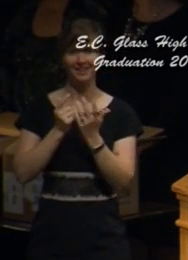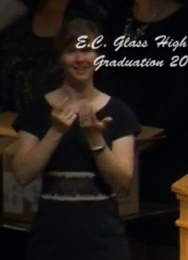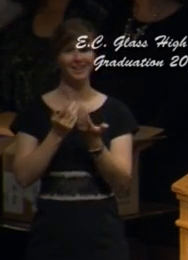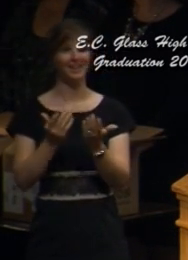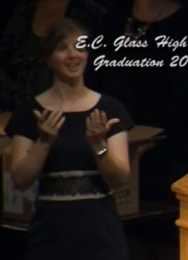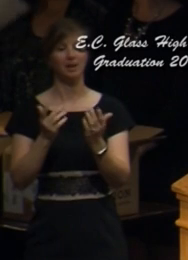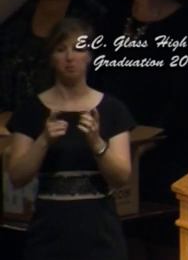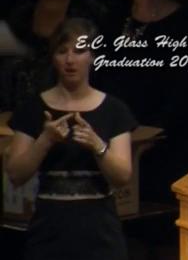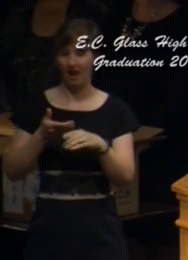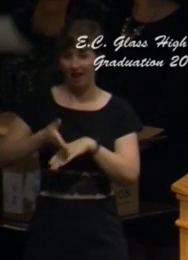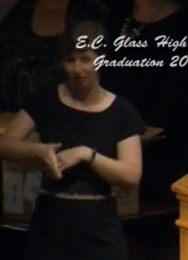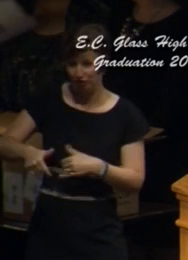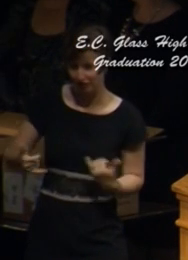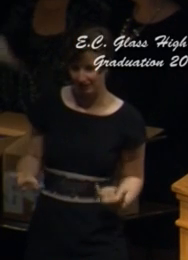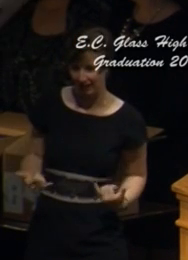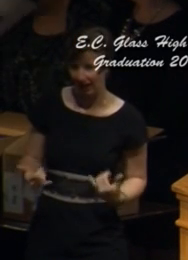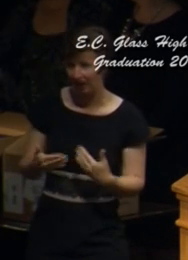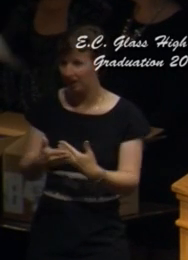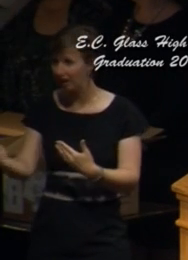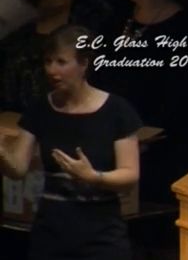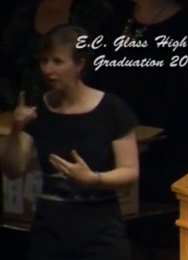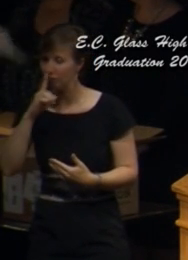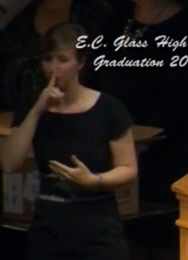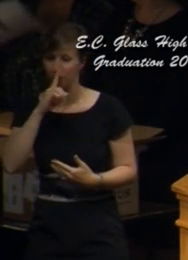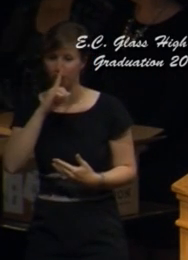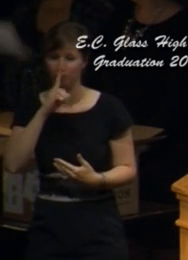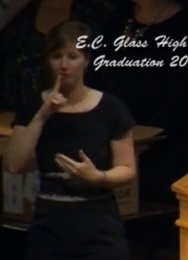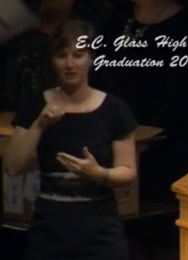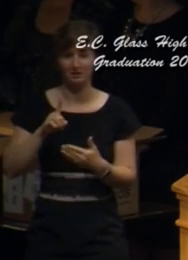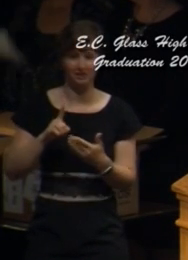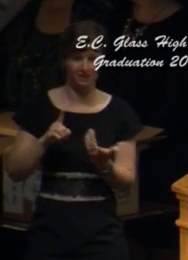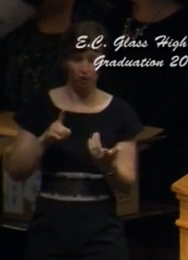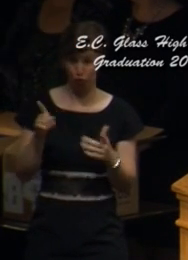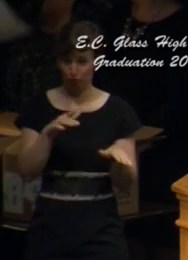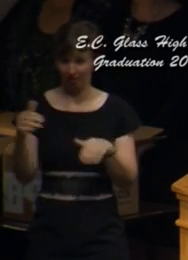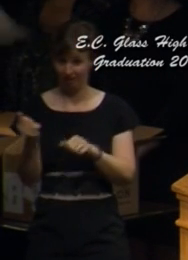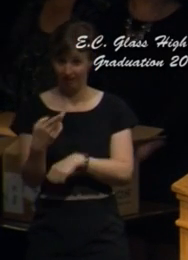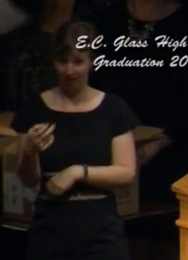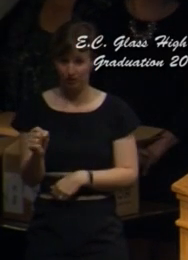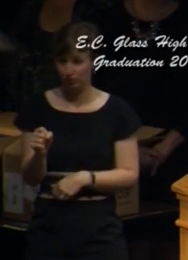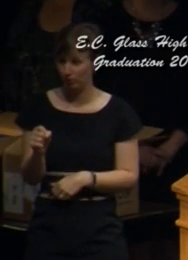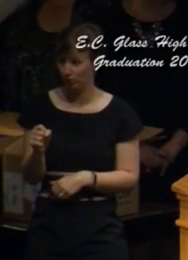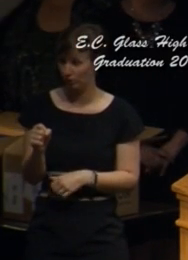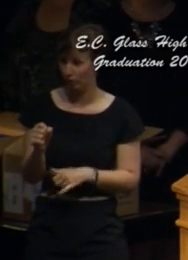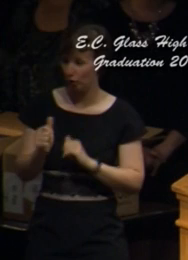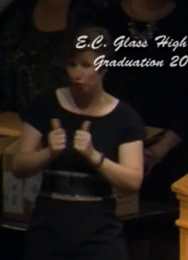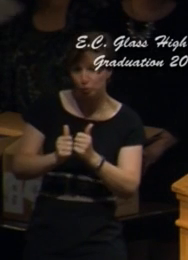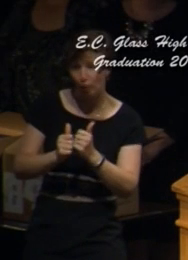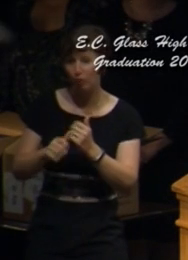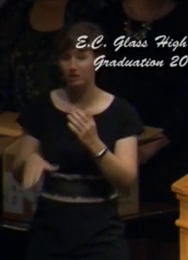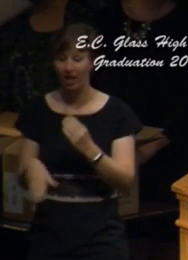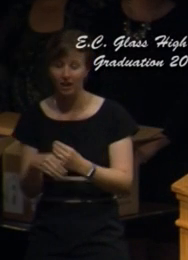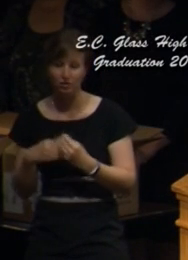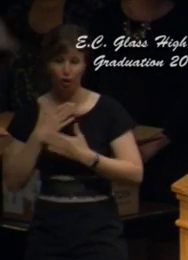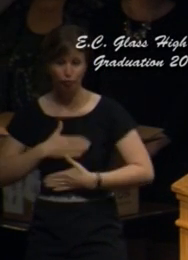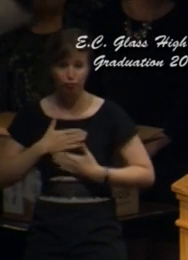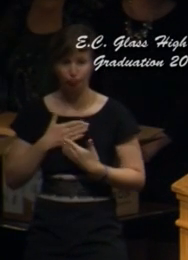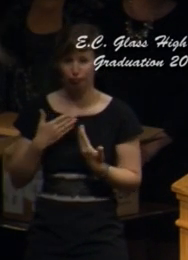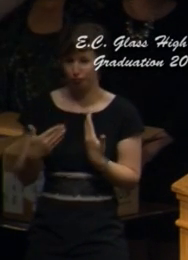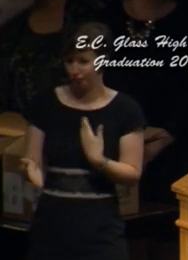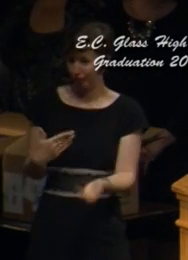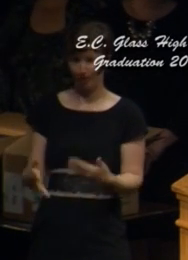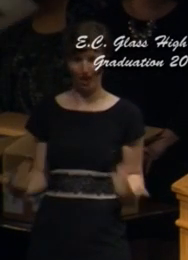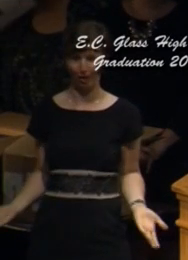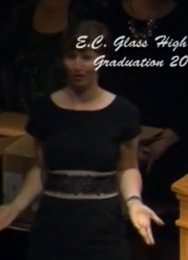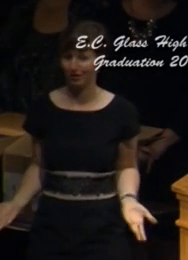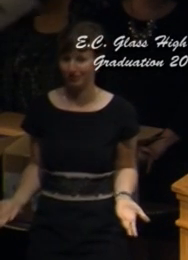outside of these walls. Reality check number one. Once you leave high school, the sports and extracurriculars that you did do not matter